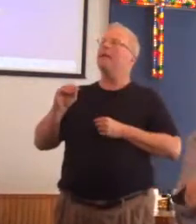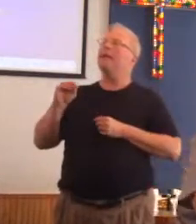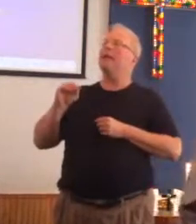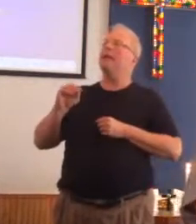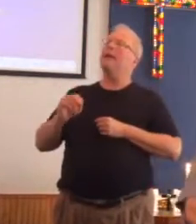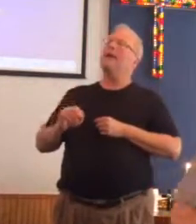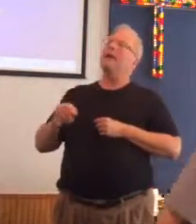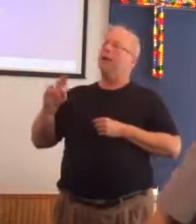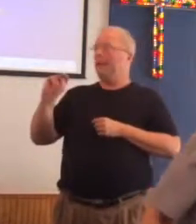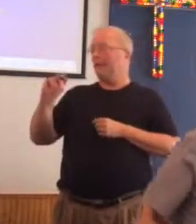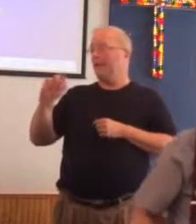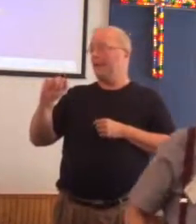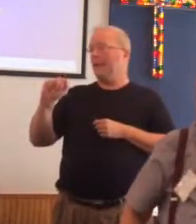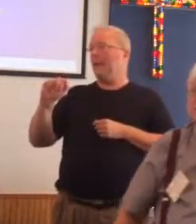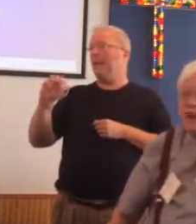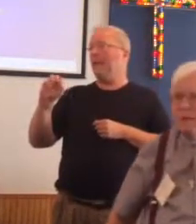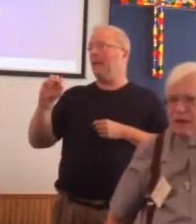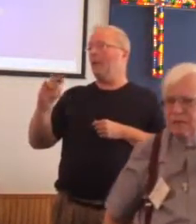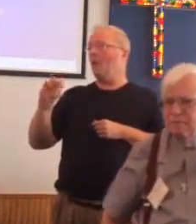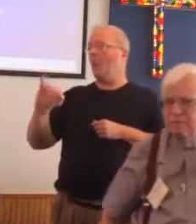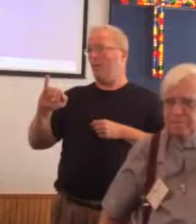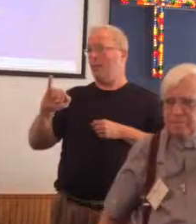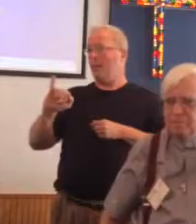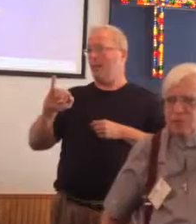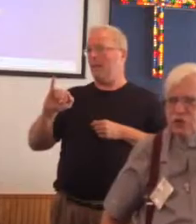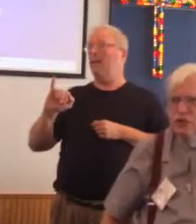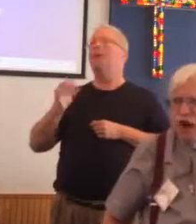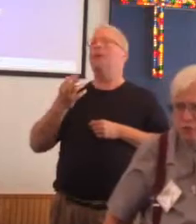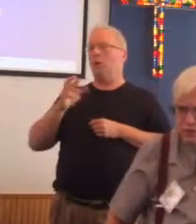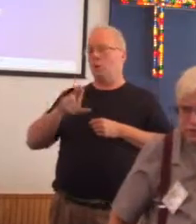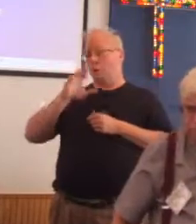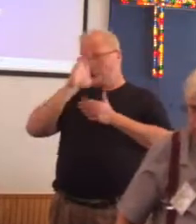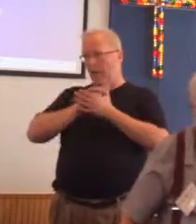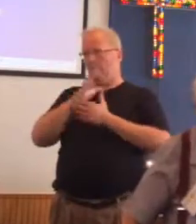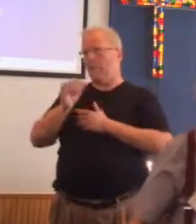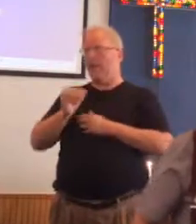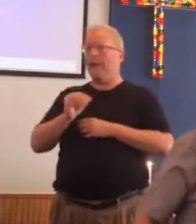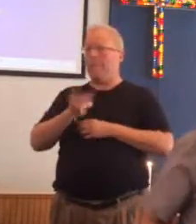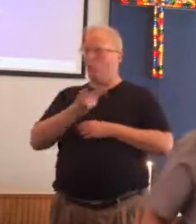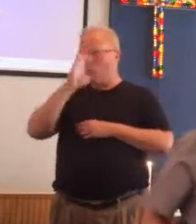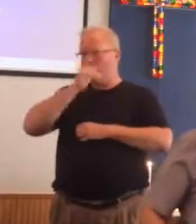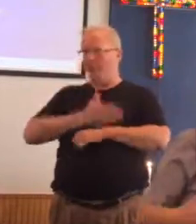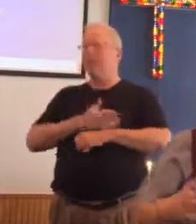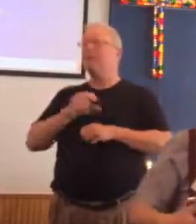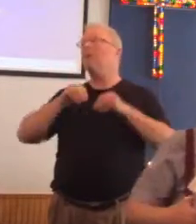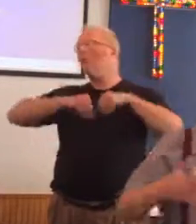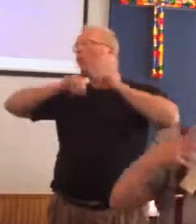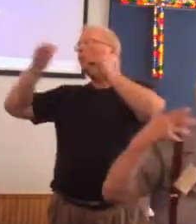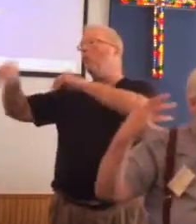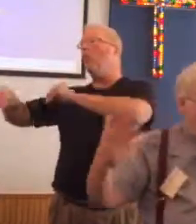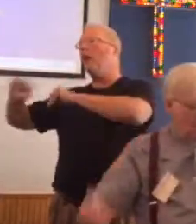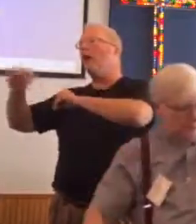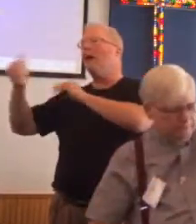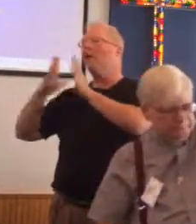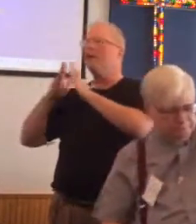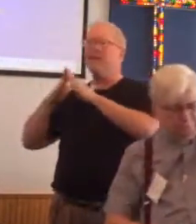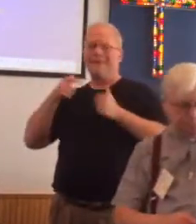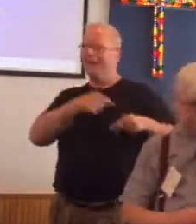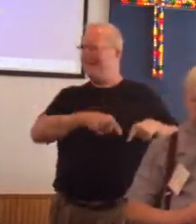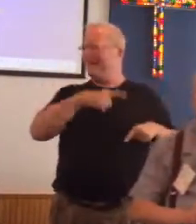away from Jerusalem because there was a famine. There was a drought. And they moved to